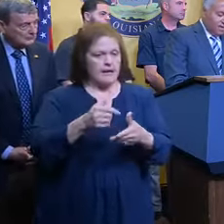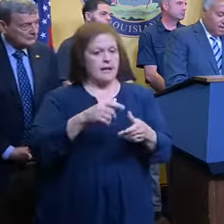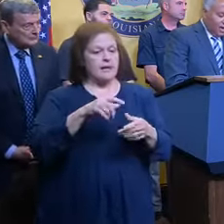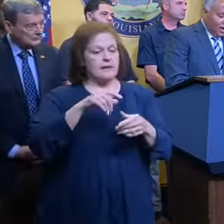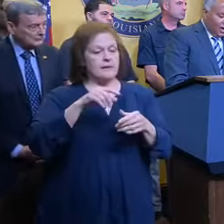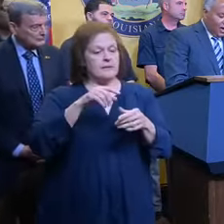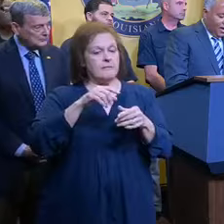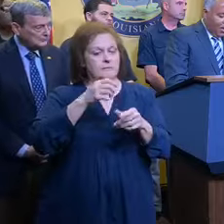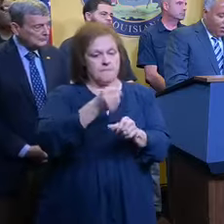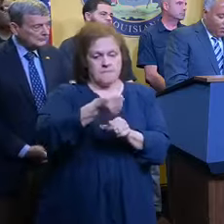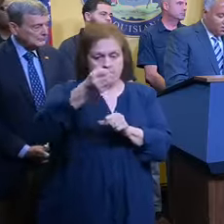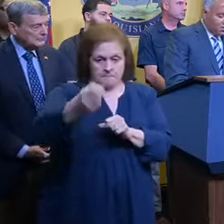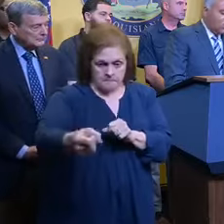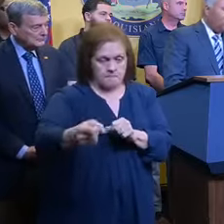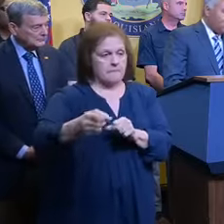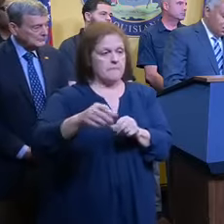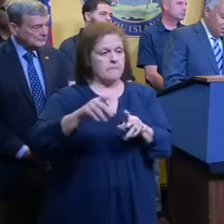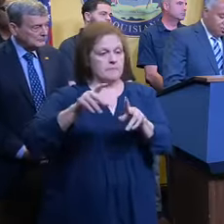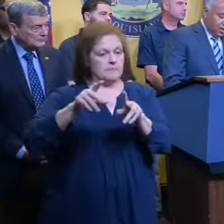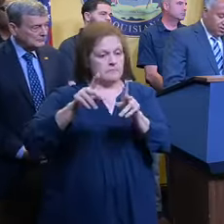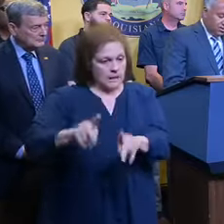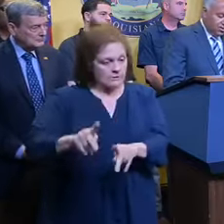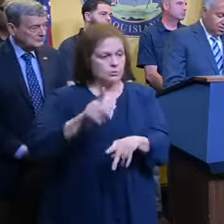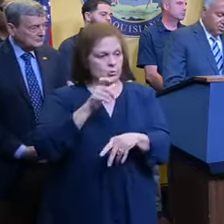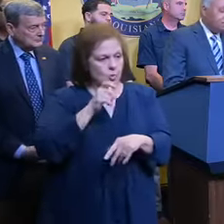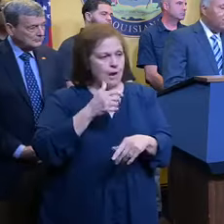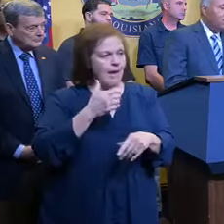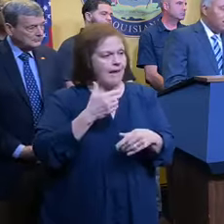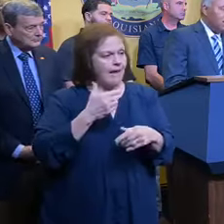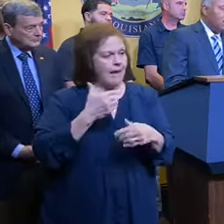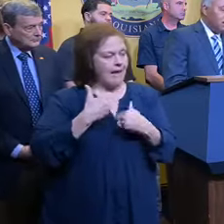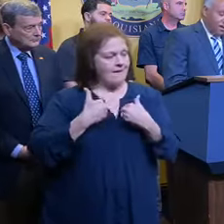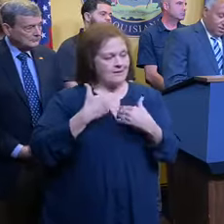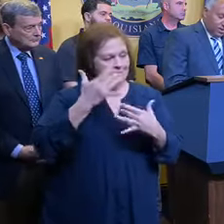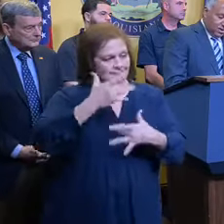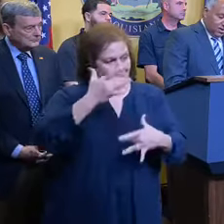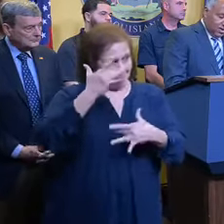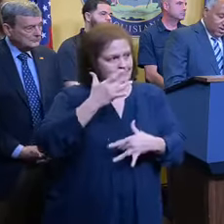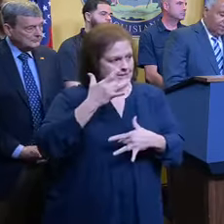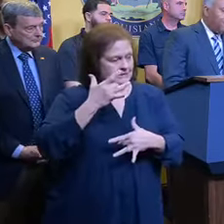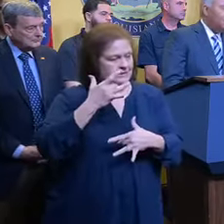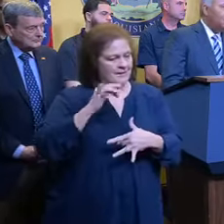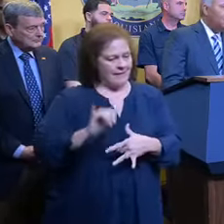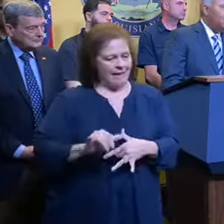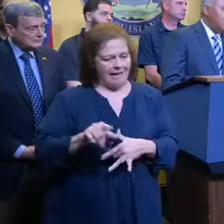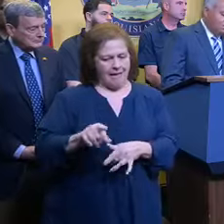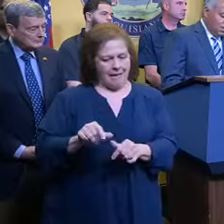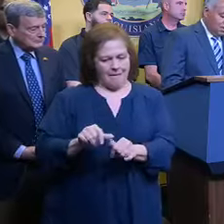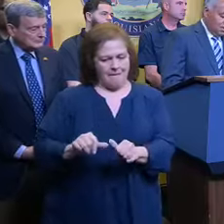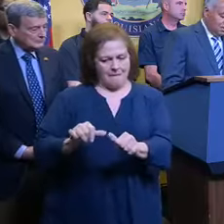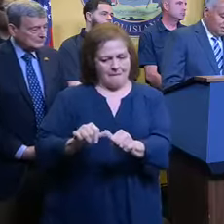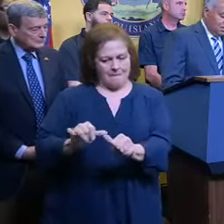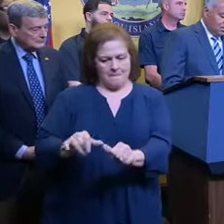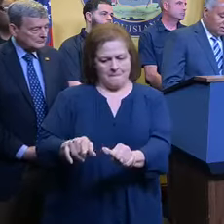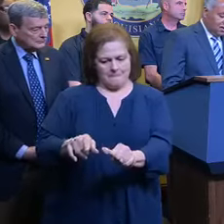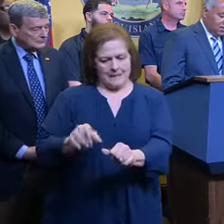immunocompromised or patients with acute medical issues in a place where they can